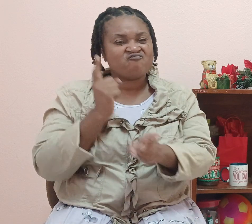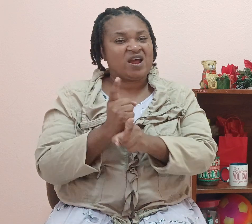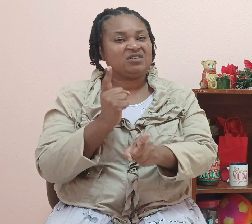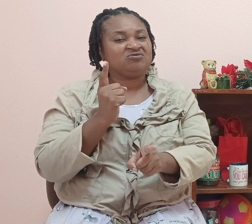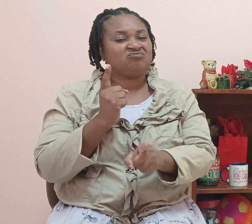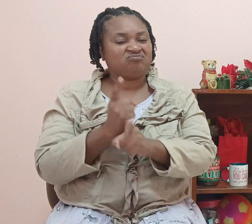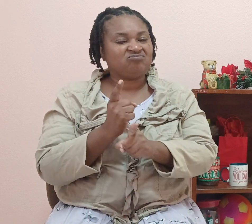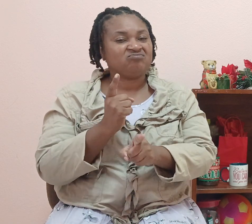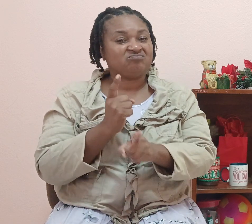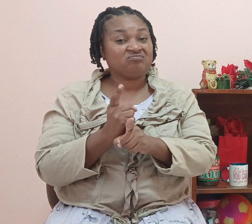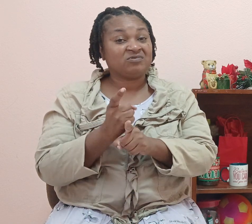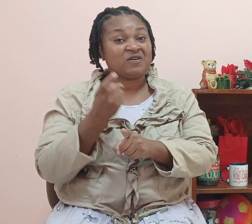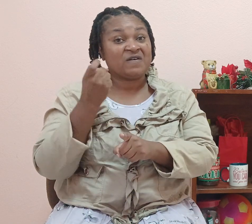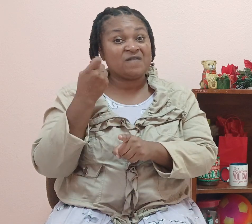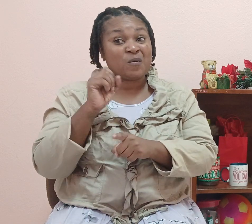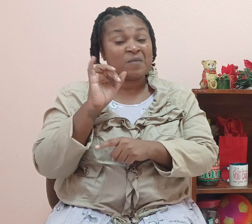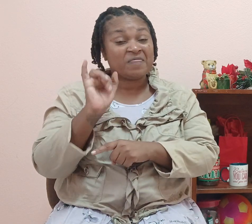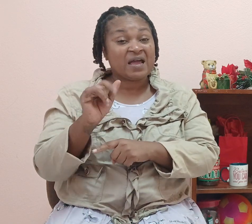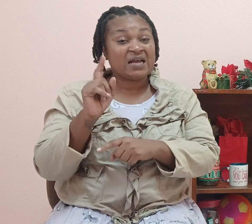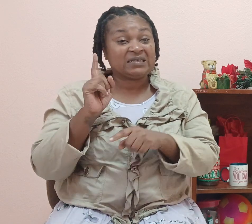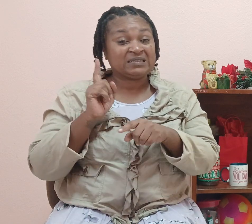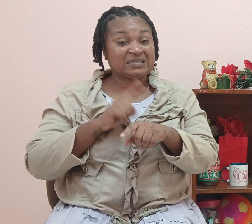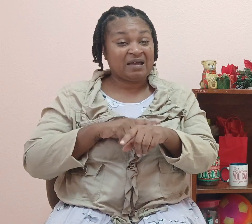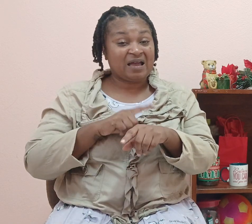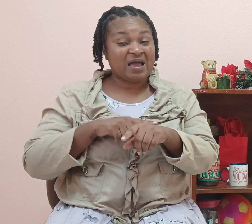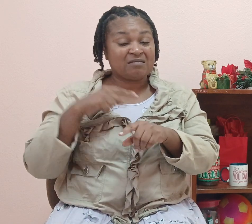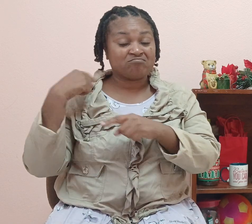that time on and forever.